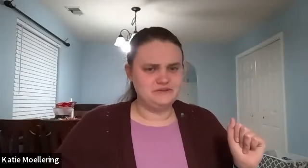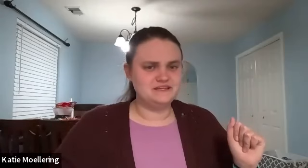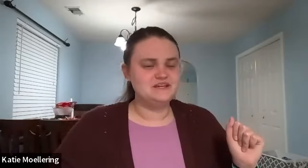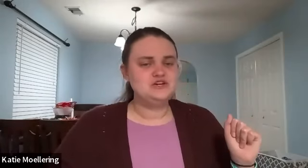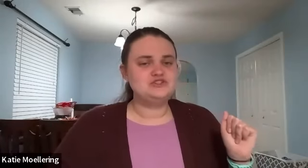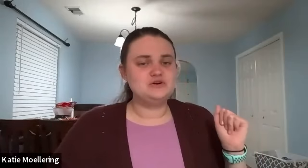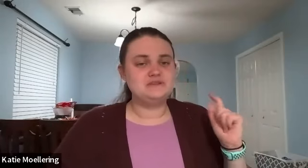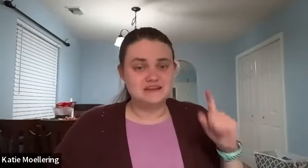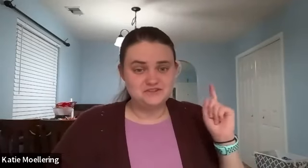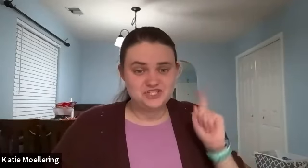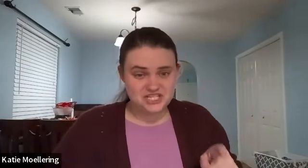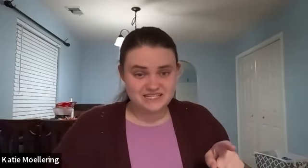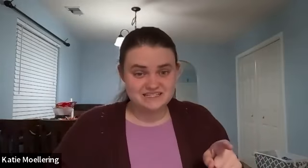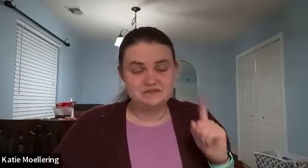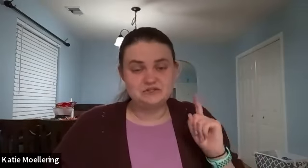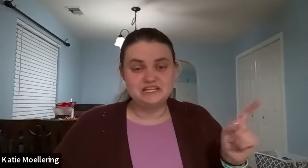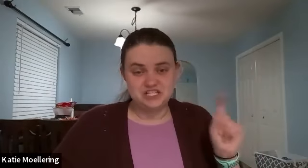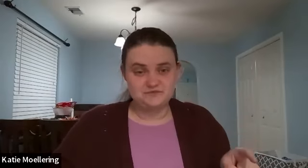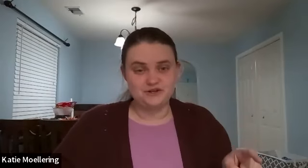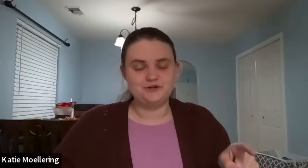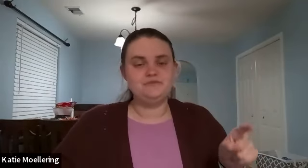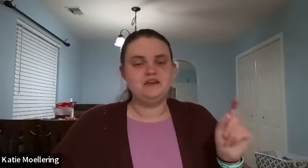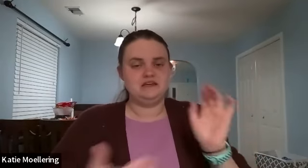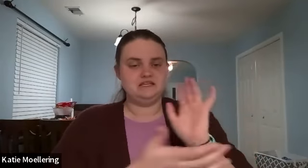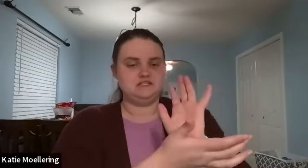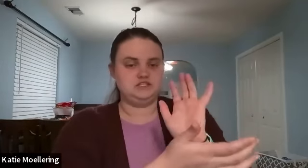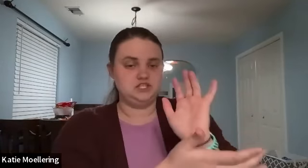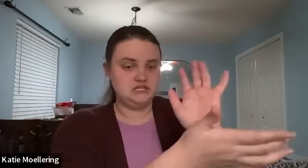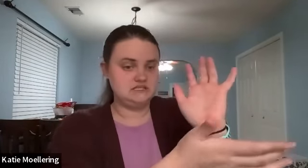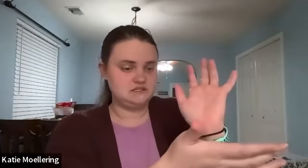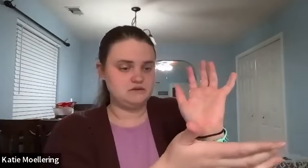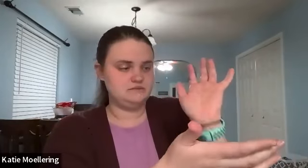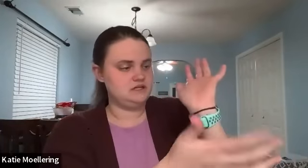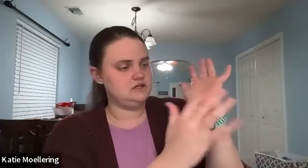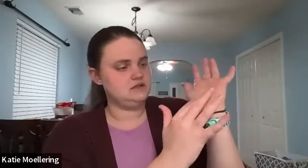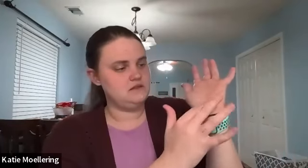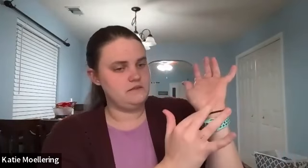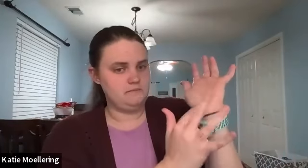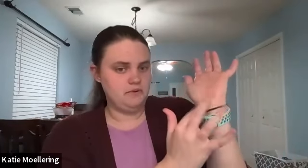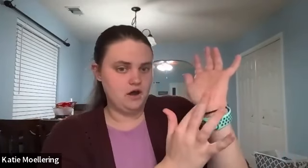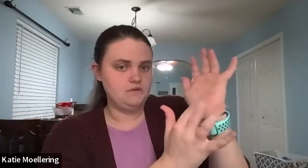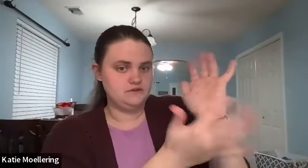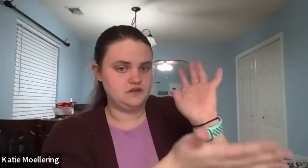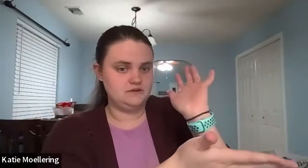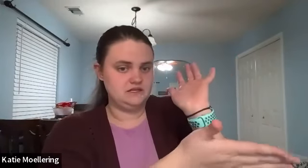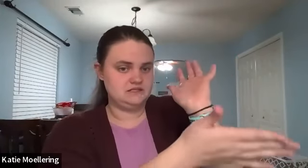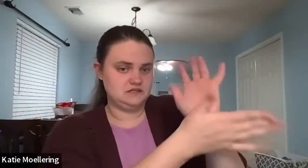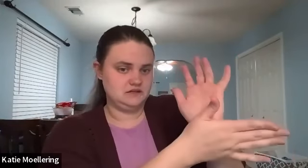this. So the sign for cheese, like if you're saying a cheeseburger, is cheese is going to be the palm of your dominant is gonna